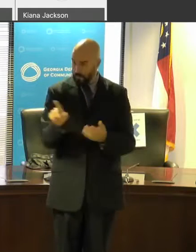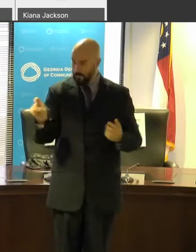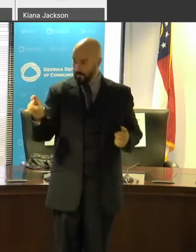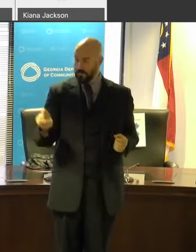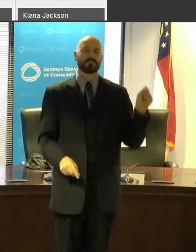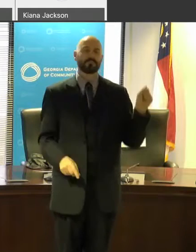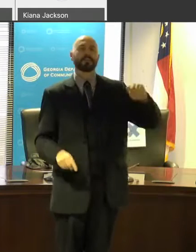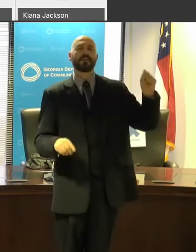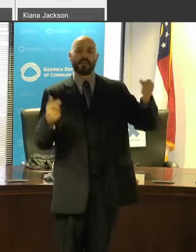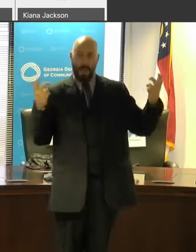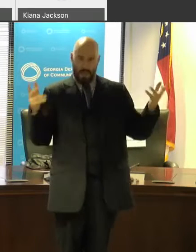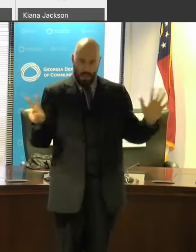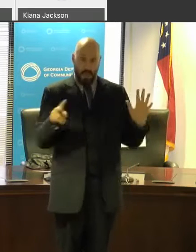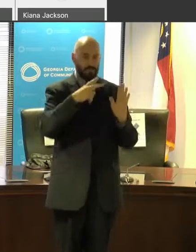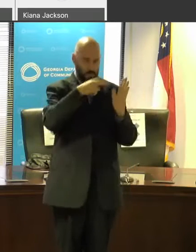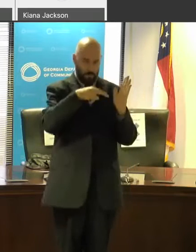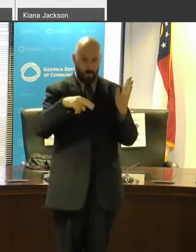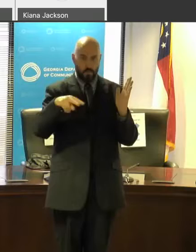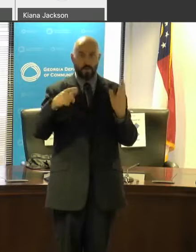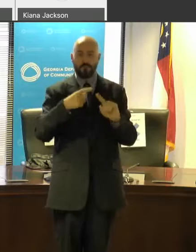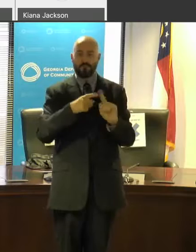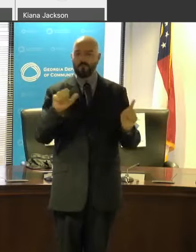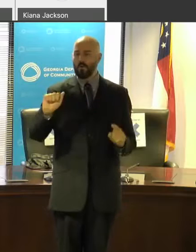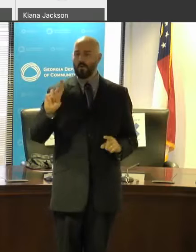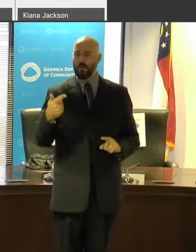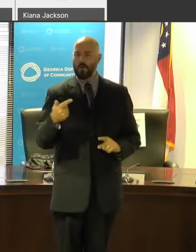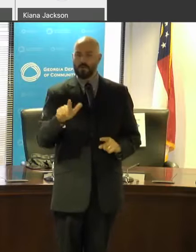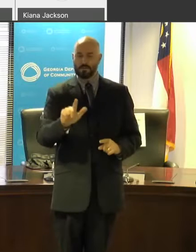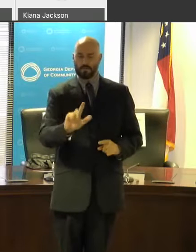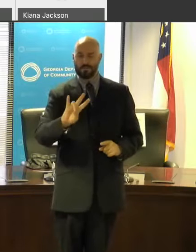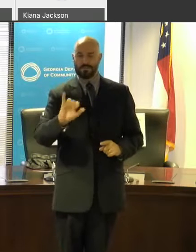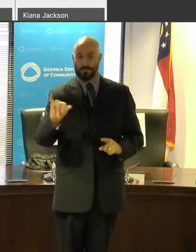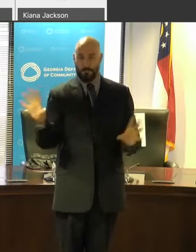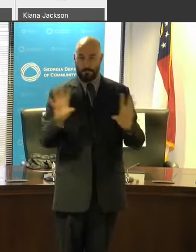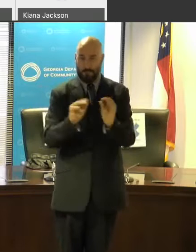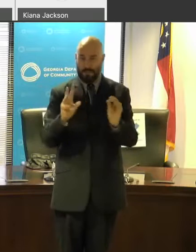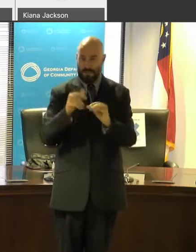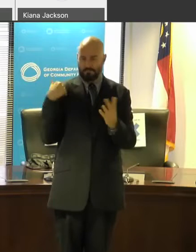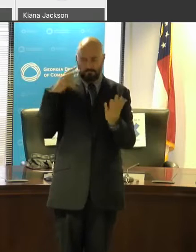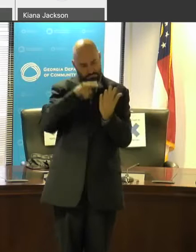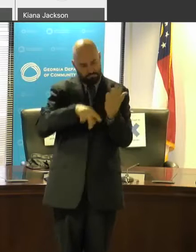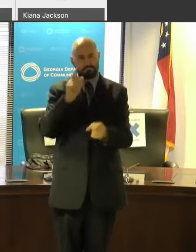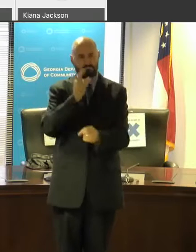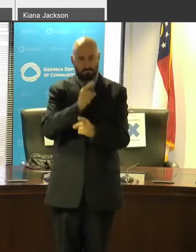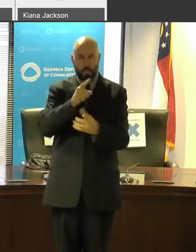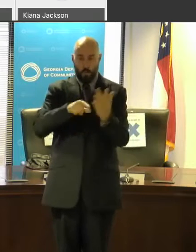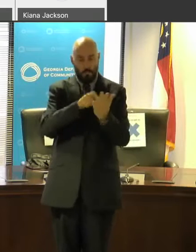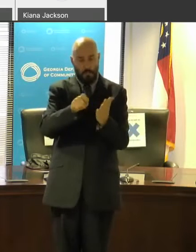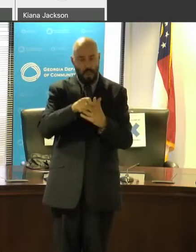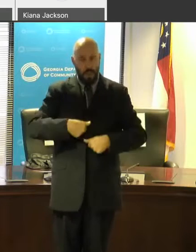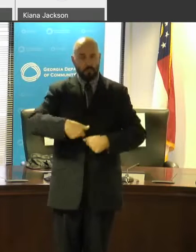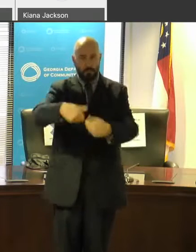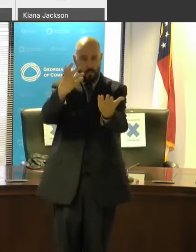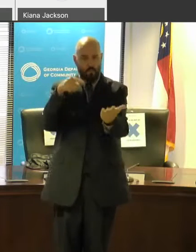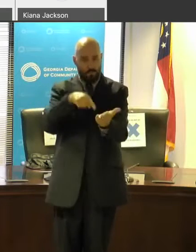Boyd, I have reviewed the minutes for the August 27th meeting and find them to be accurate as written and make a motion to approve.